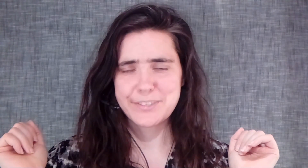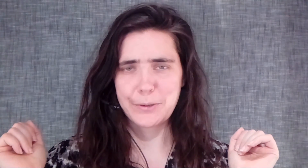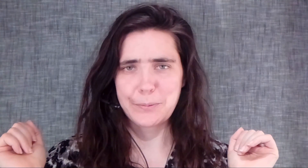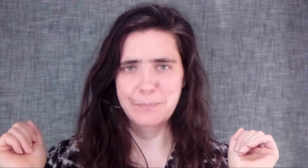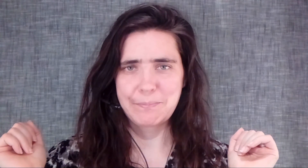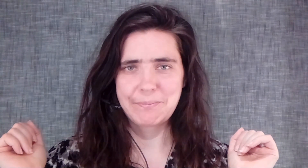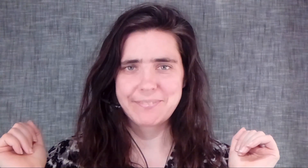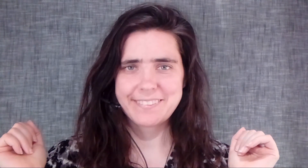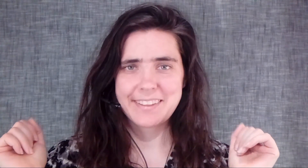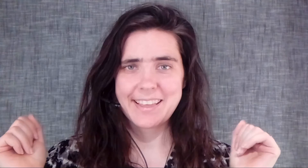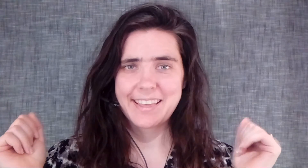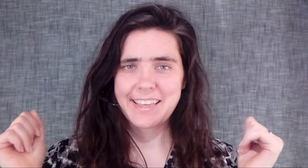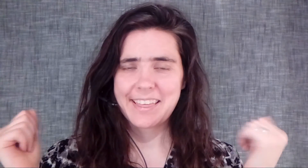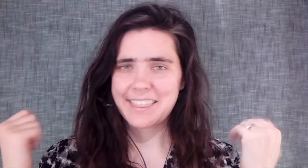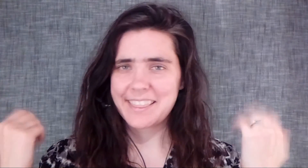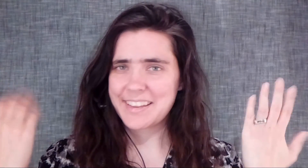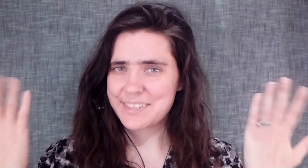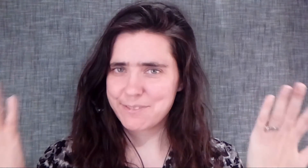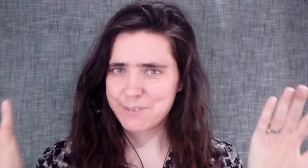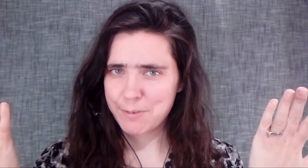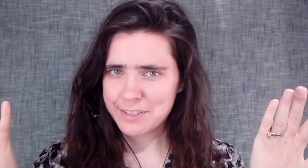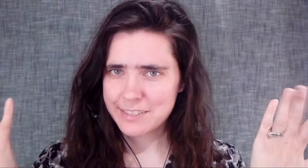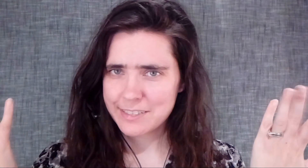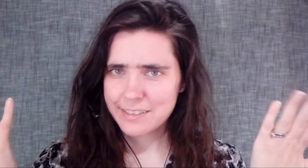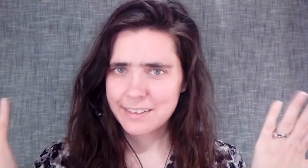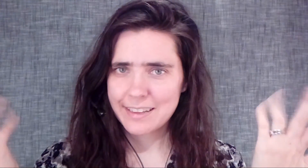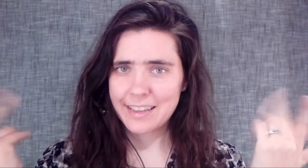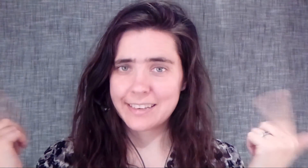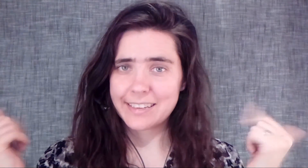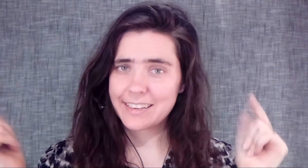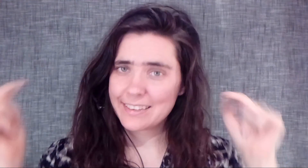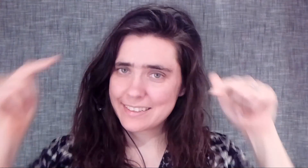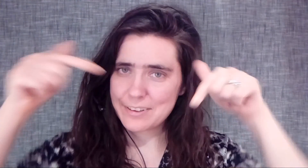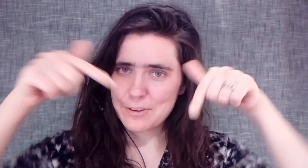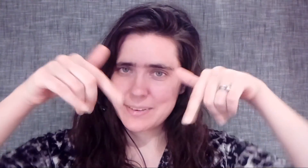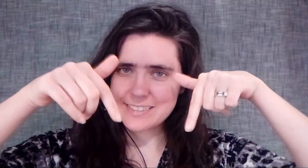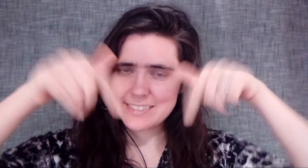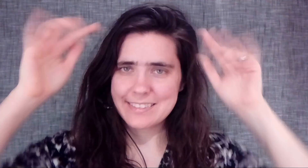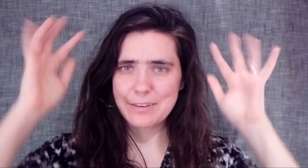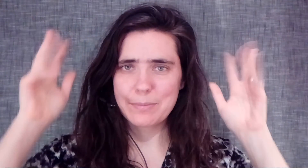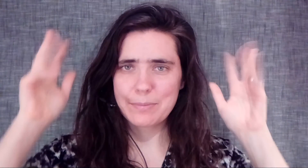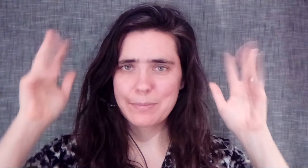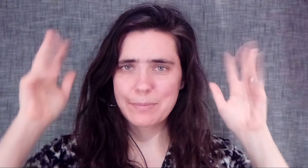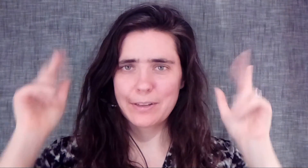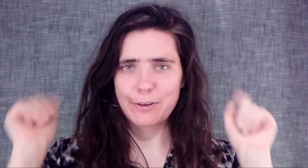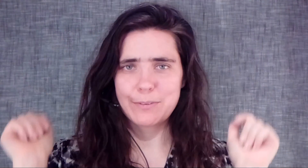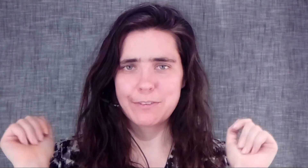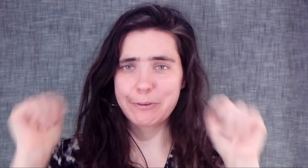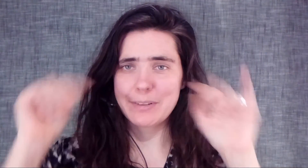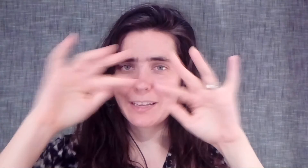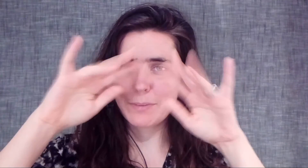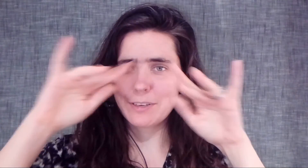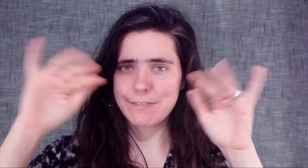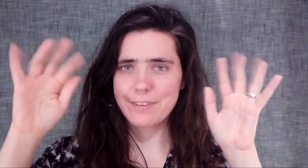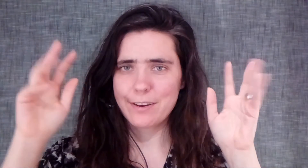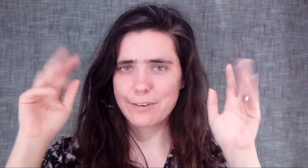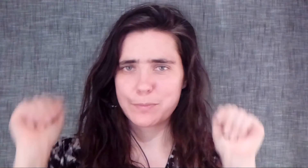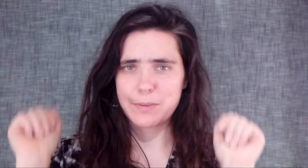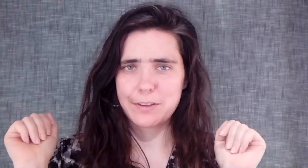So, thank you for watching, and again, comment down below if you would like me to finger spell